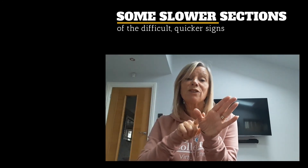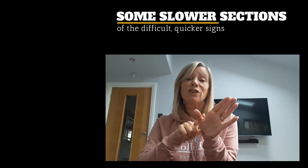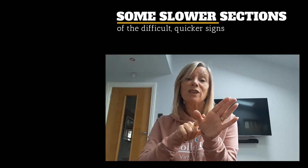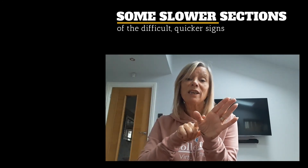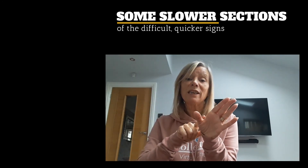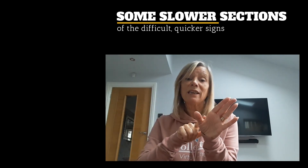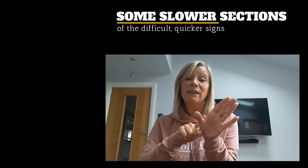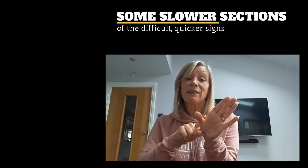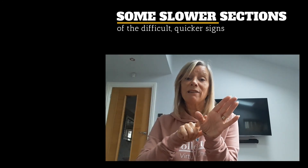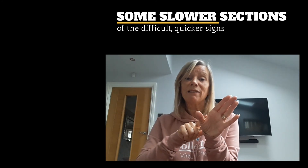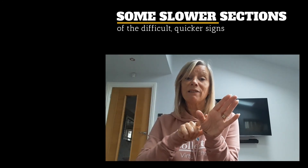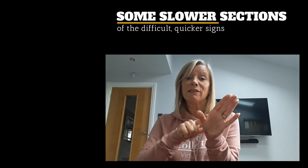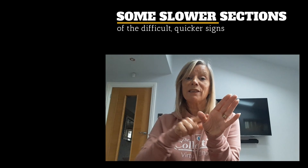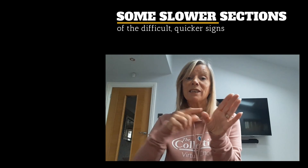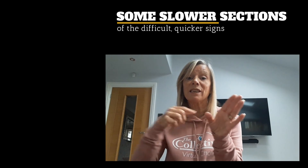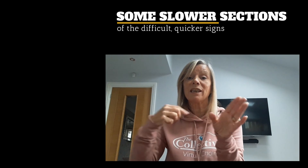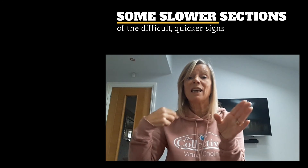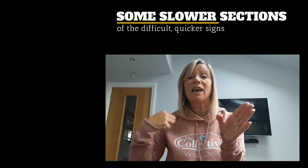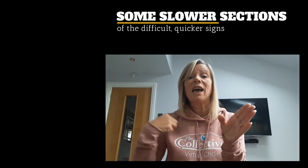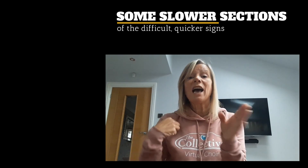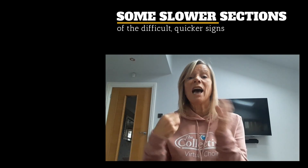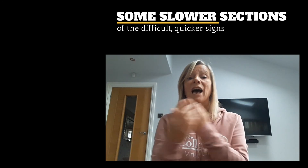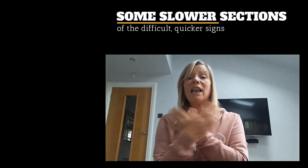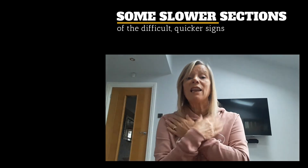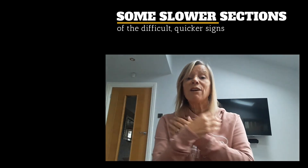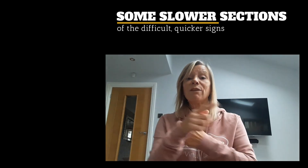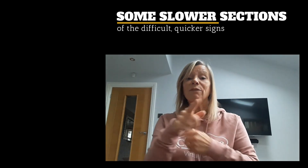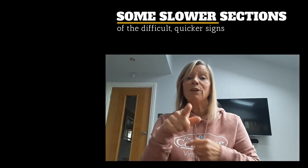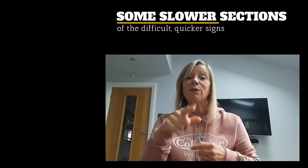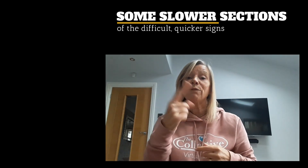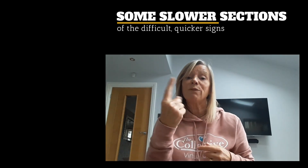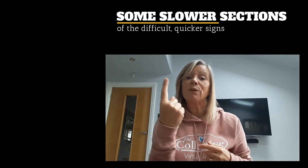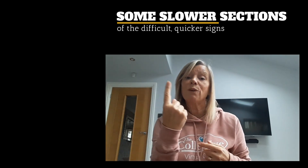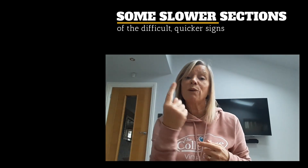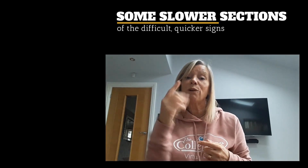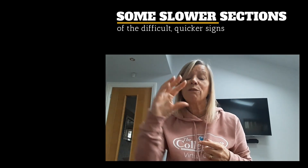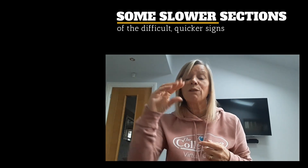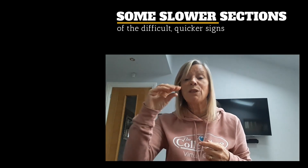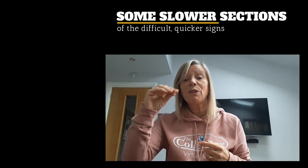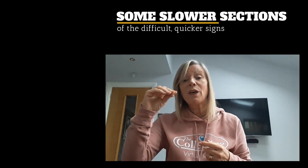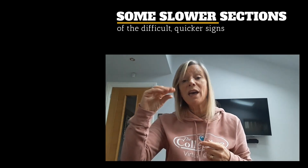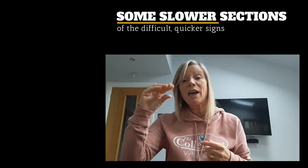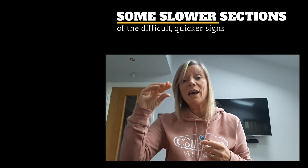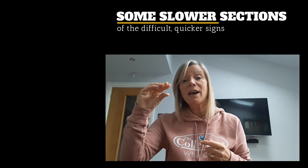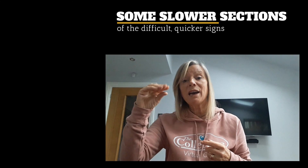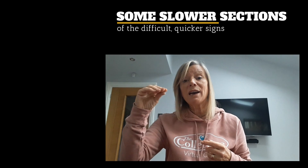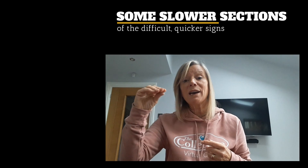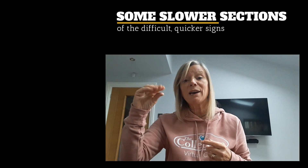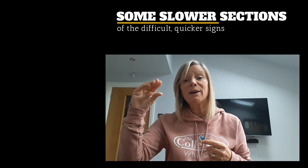thousand years. I love you for a thousand years.